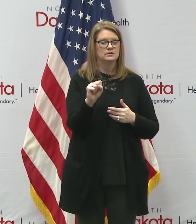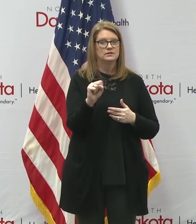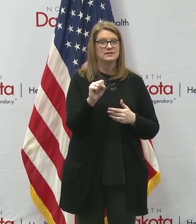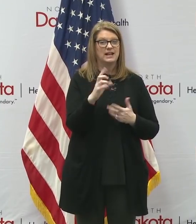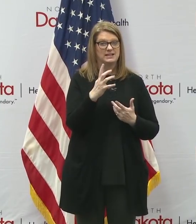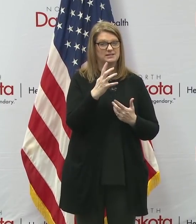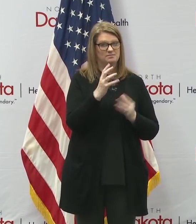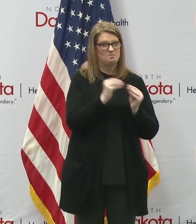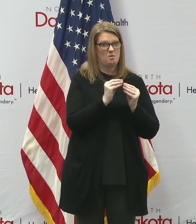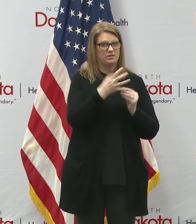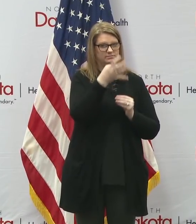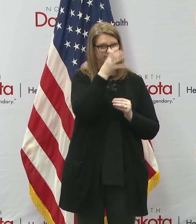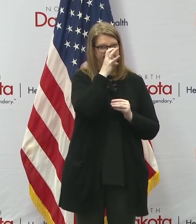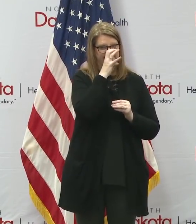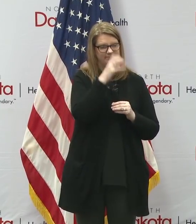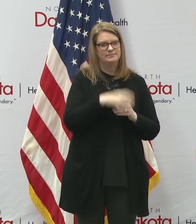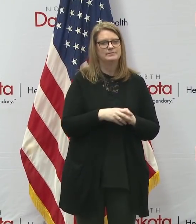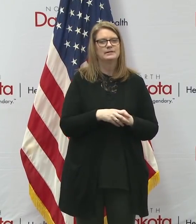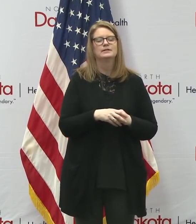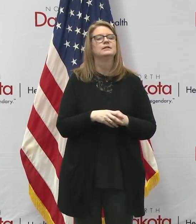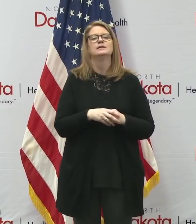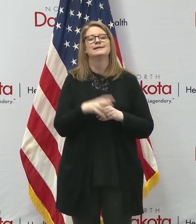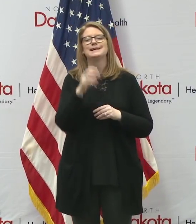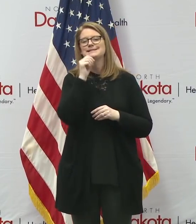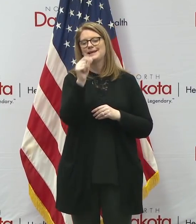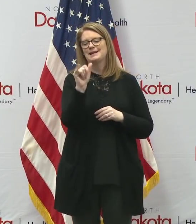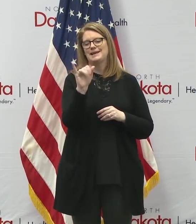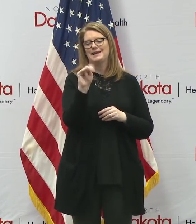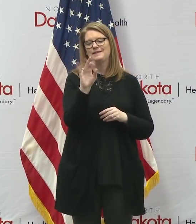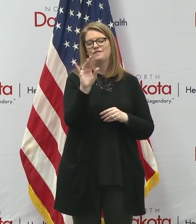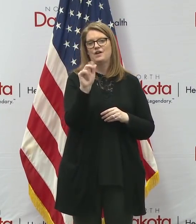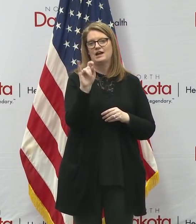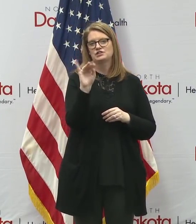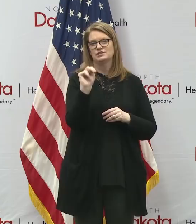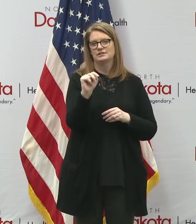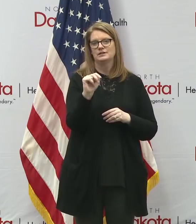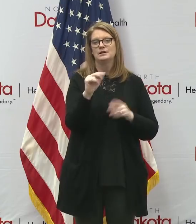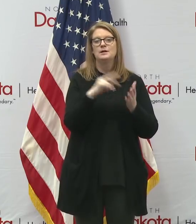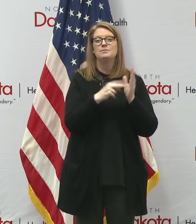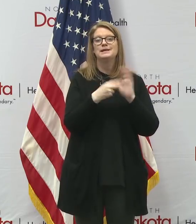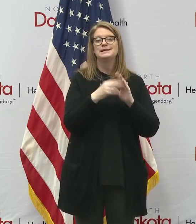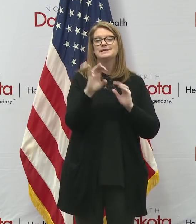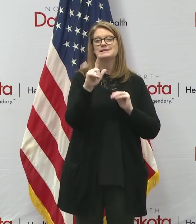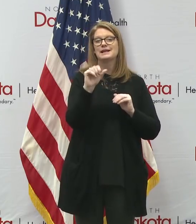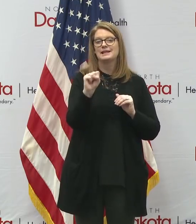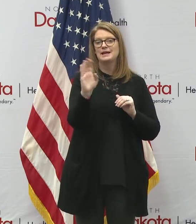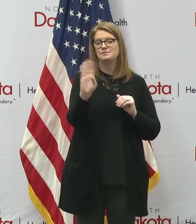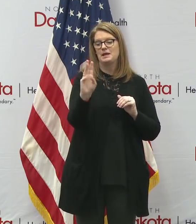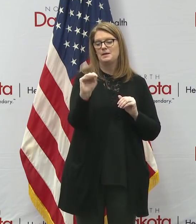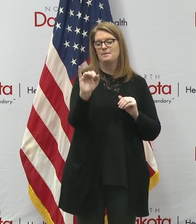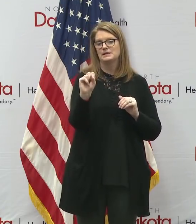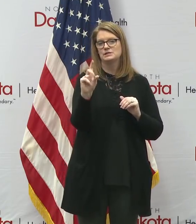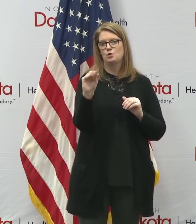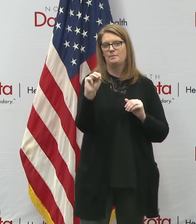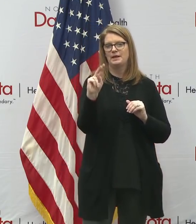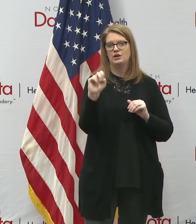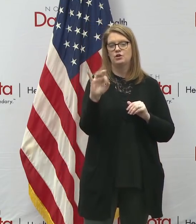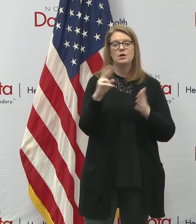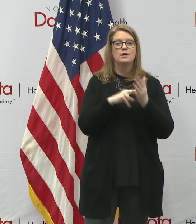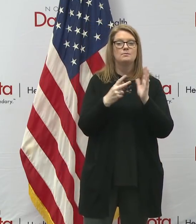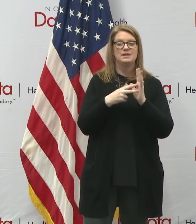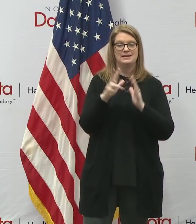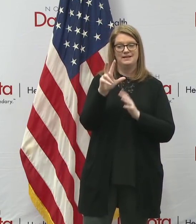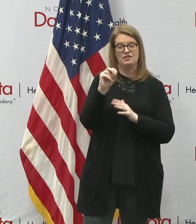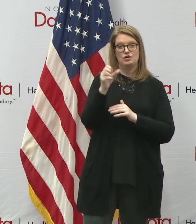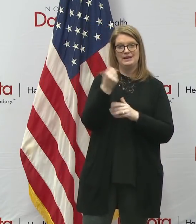Okay, that's good news. It's not an infraction. Under this law enforcement, it's a Class B misdemeanor, which could result in 30 days imprisonment or up